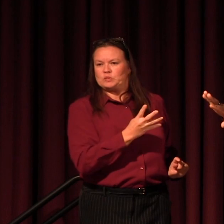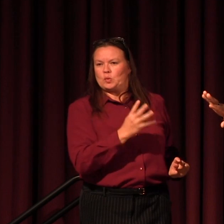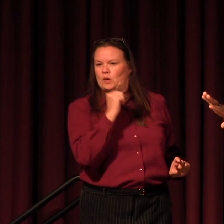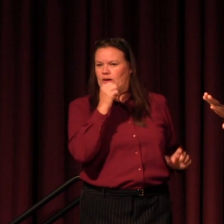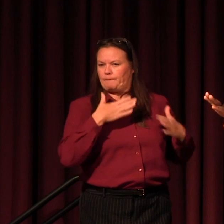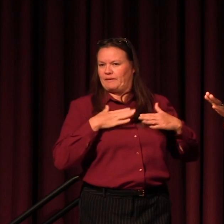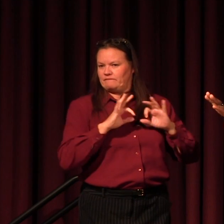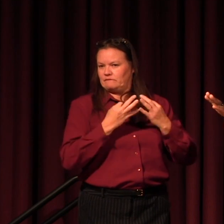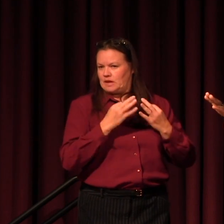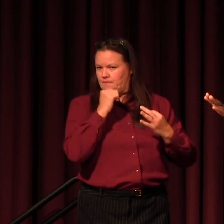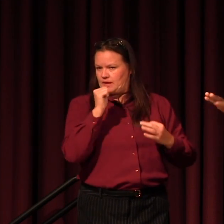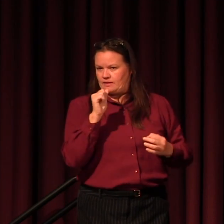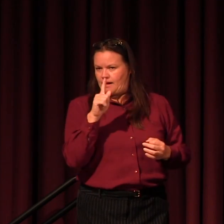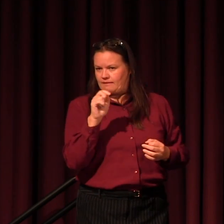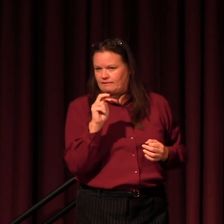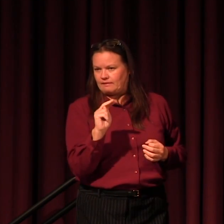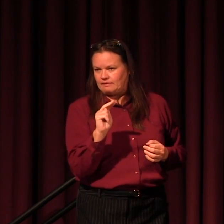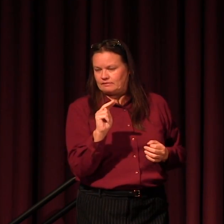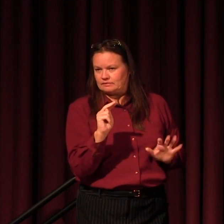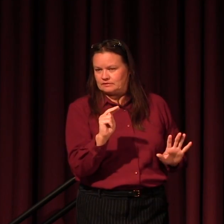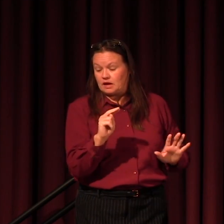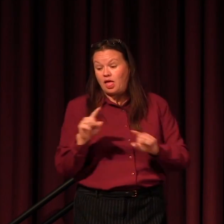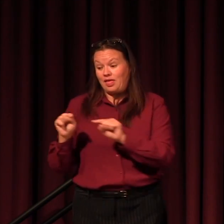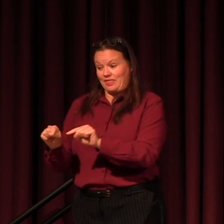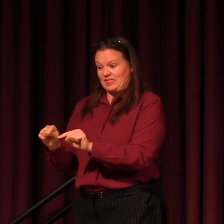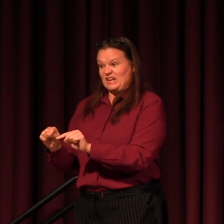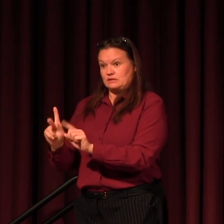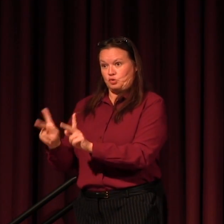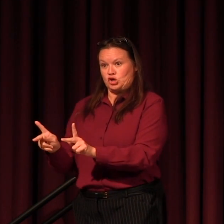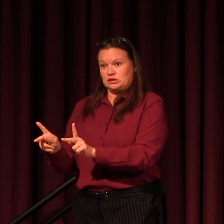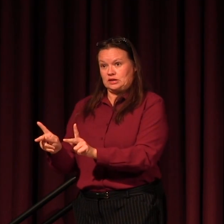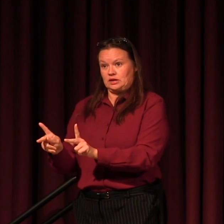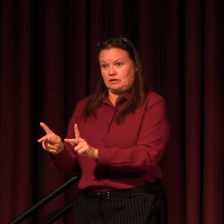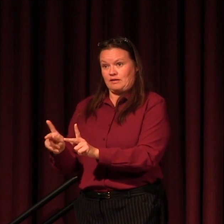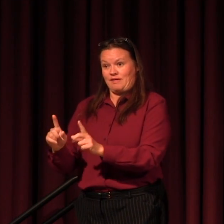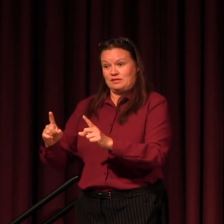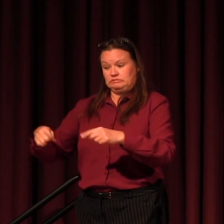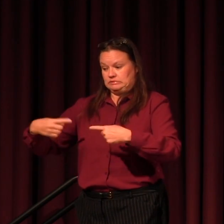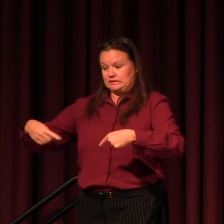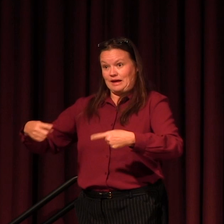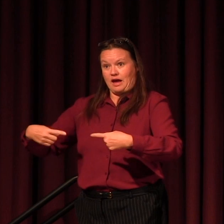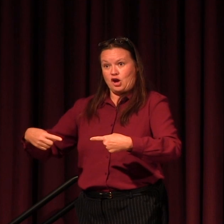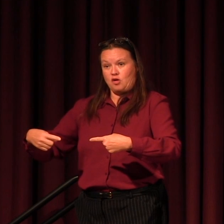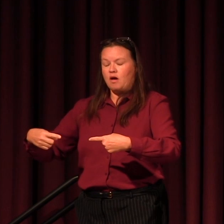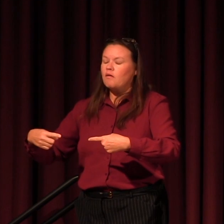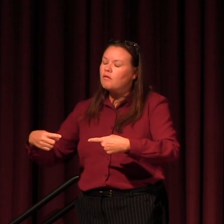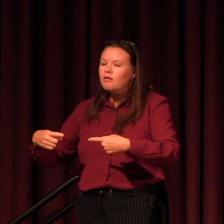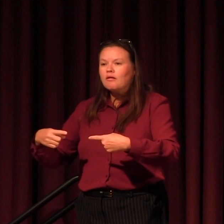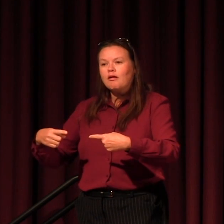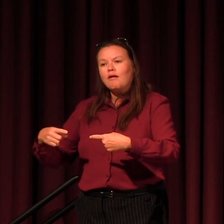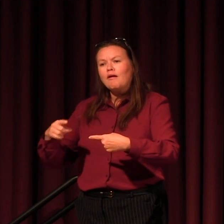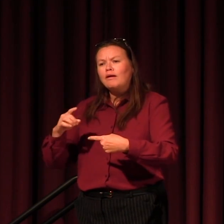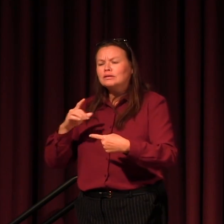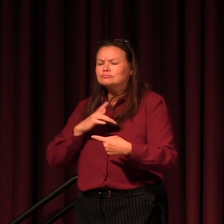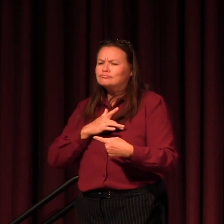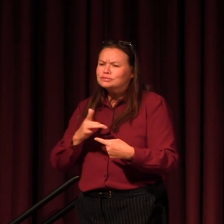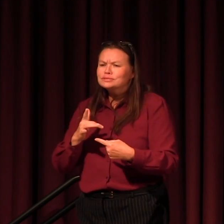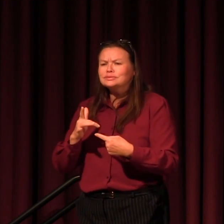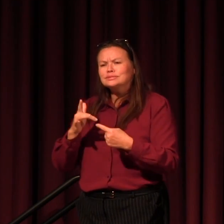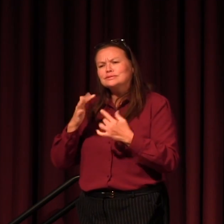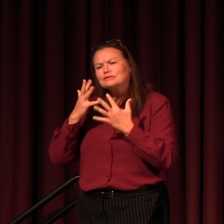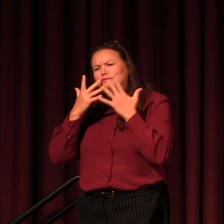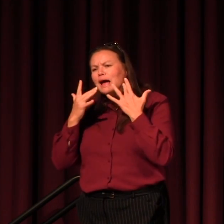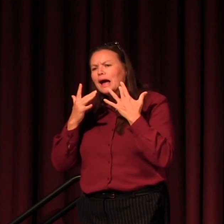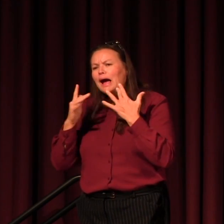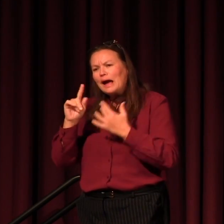Like, this person treated us kindly. I don't know anything about them other than the